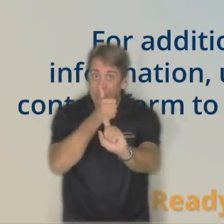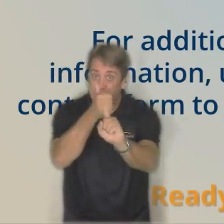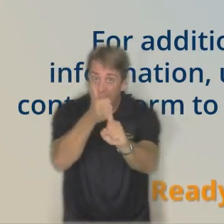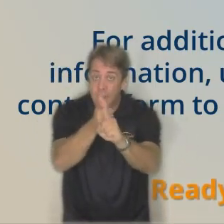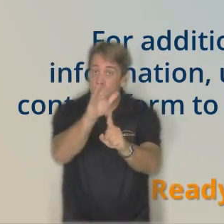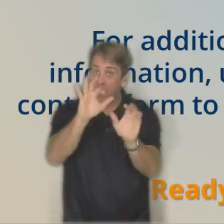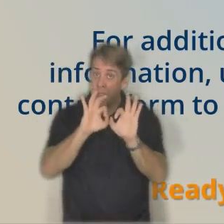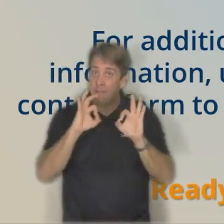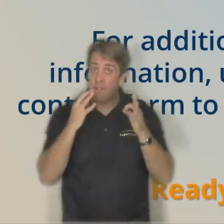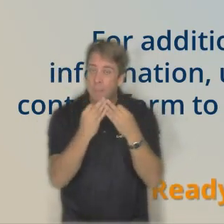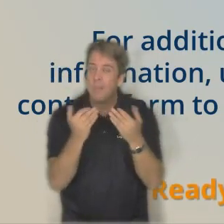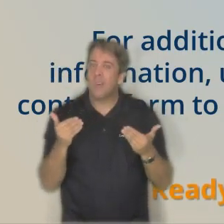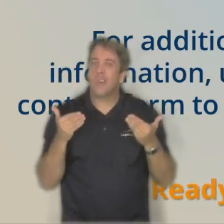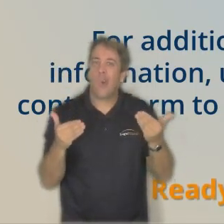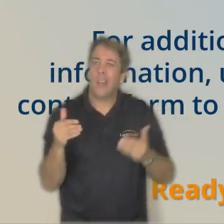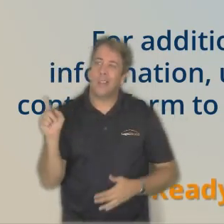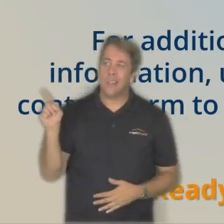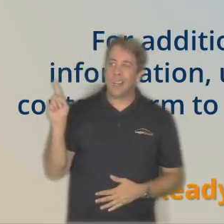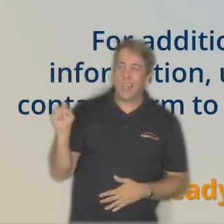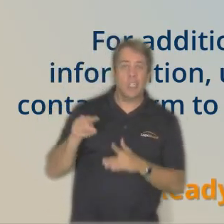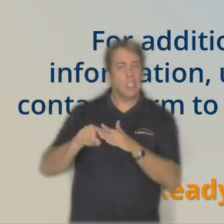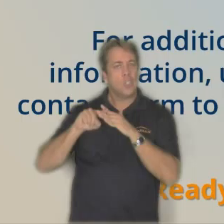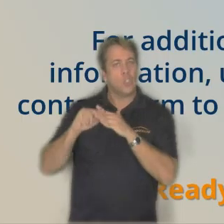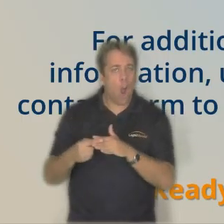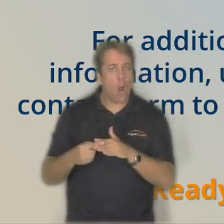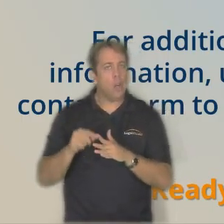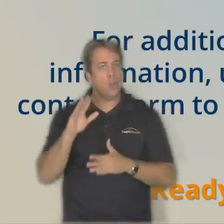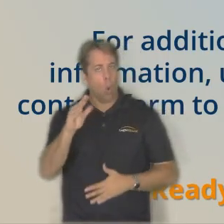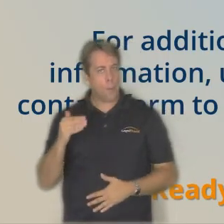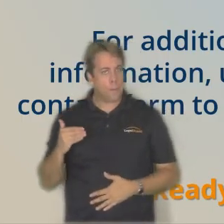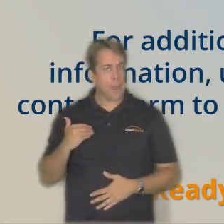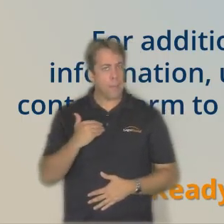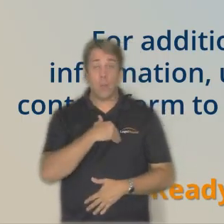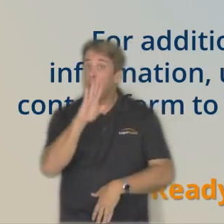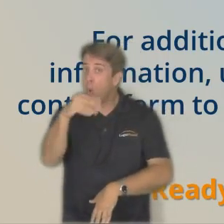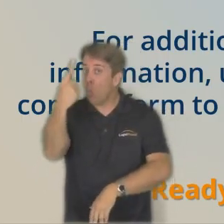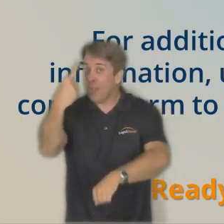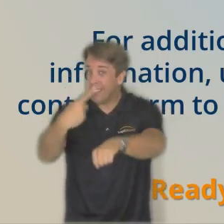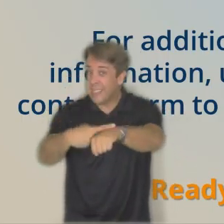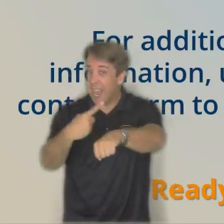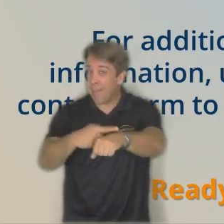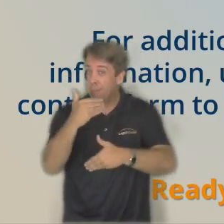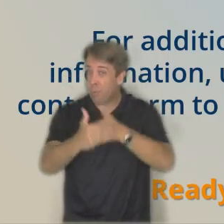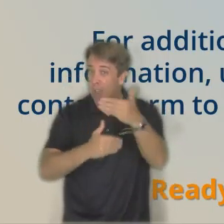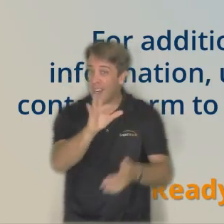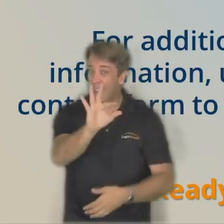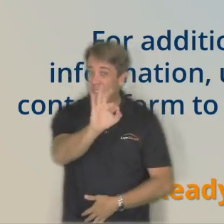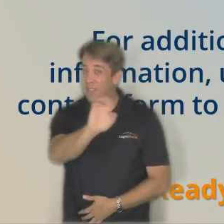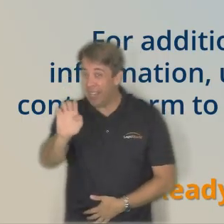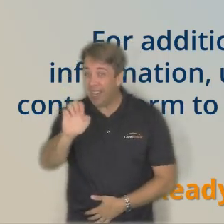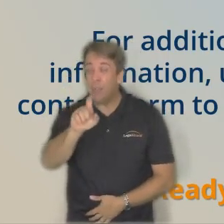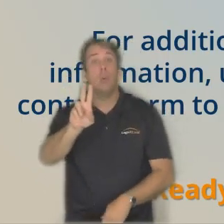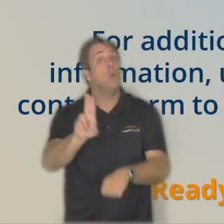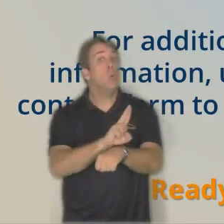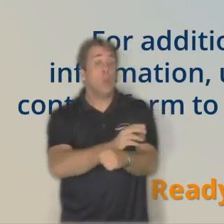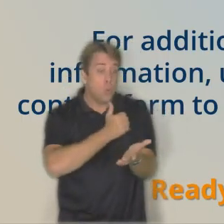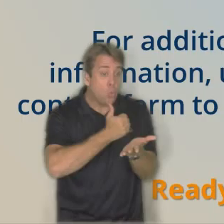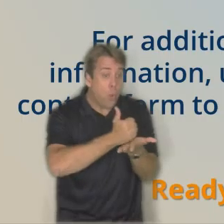family, click on the link to the right and activate your month-to-month membership. There's a one-time $10 enrollment fee. You can use a